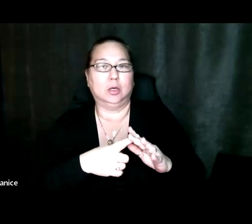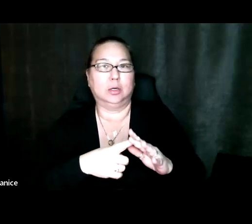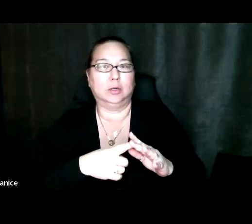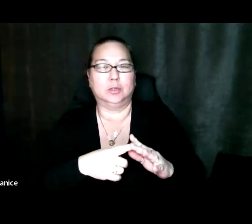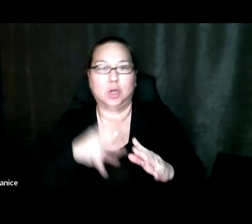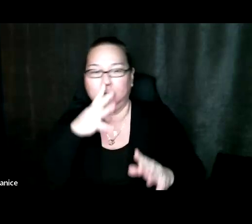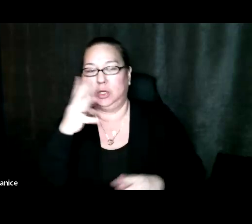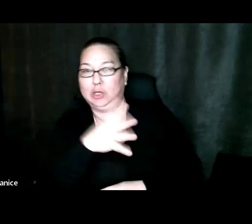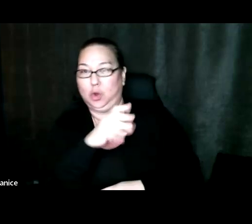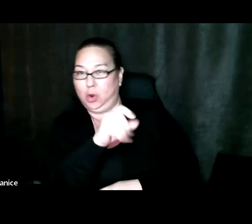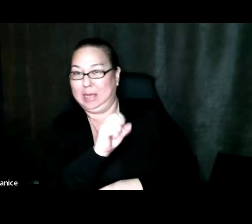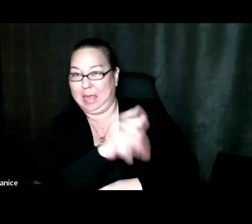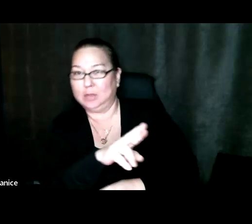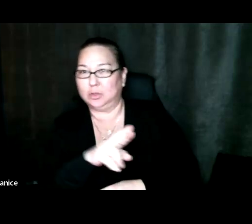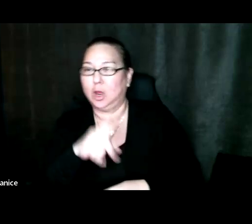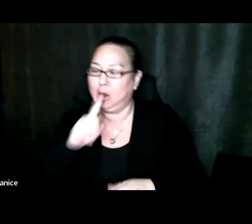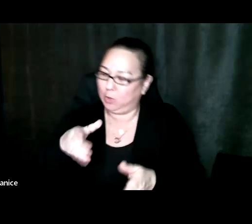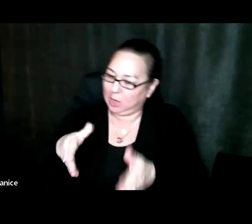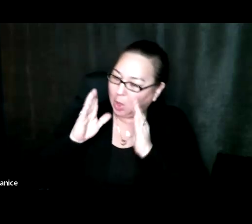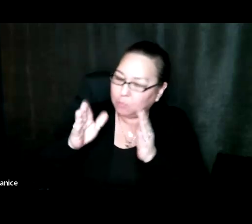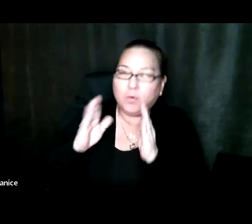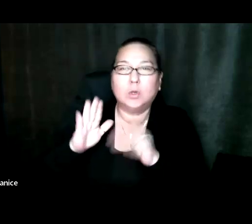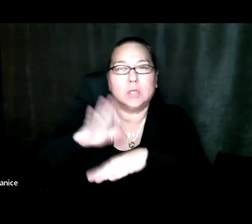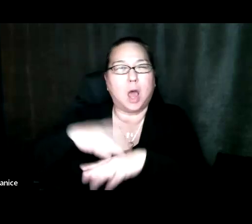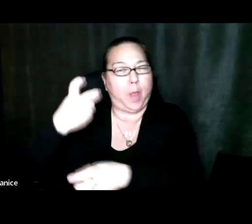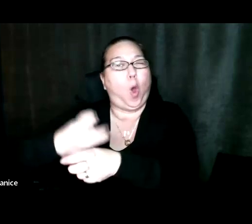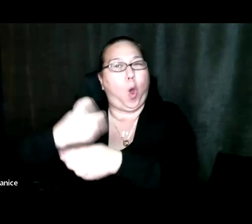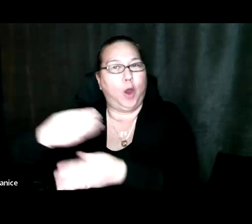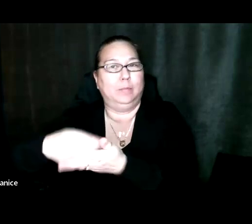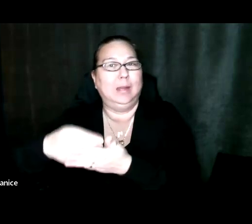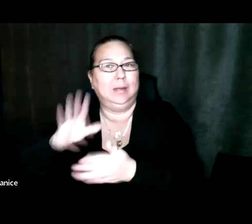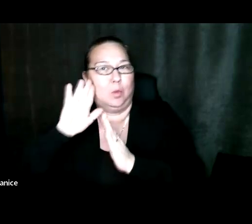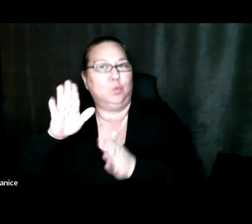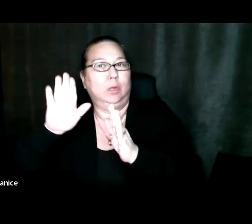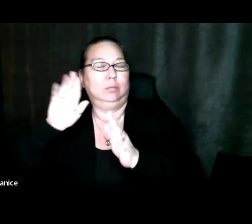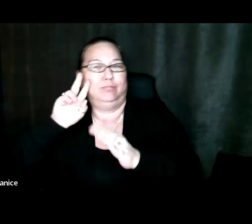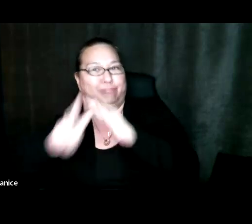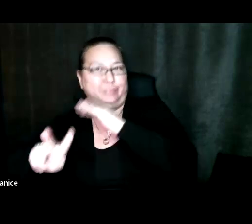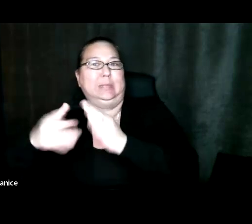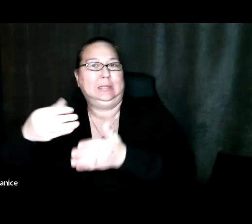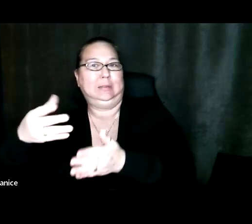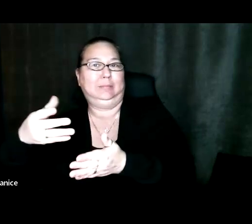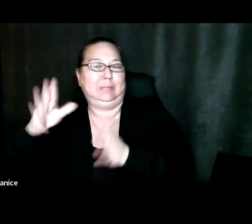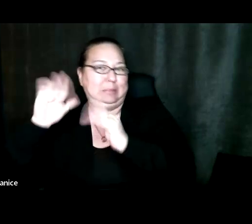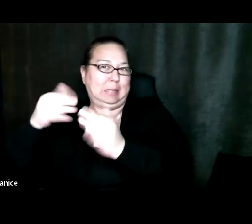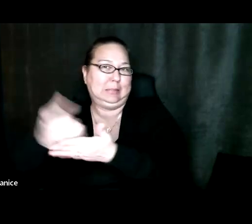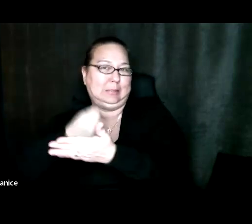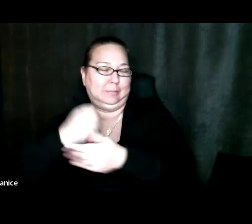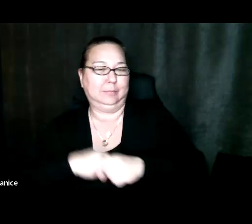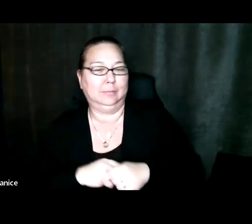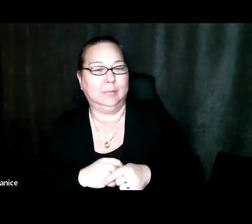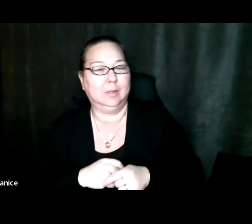David referenced. And so what you really didn't hear in our case that you heard nationally and you heard even in our state was